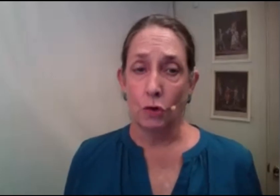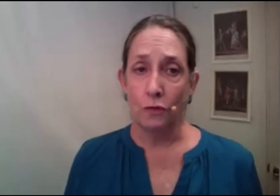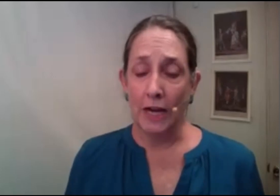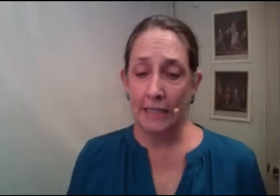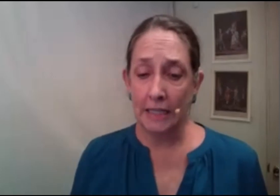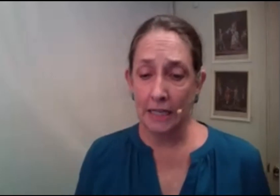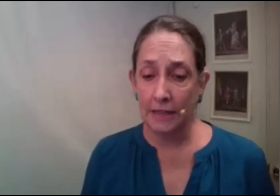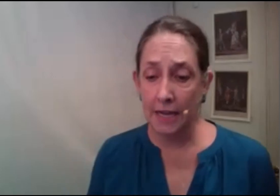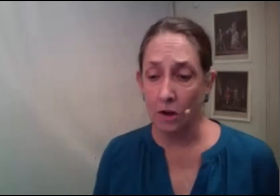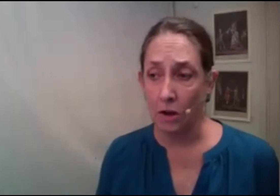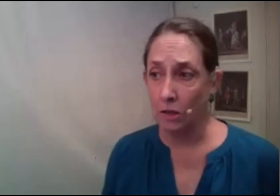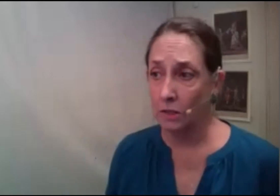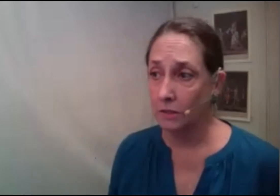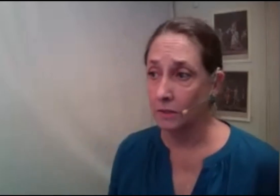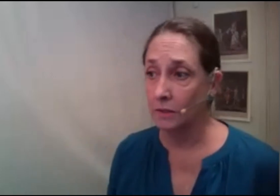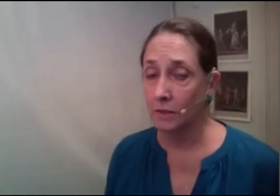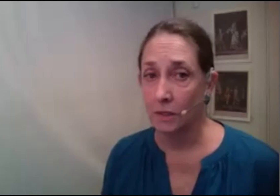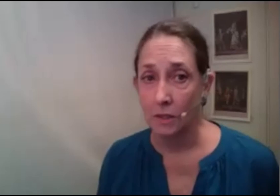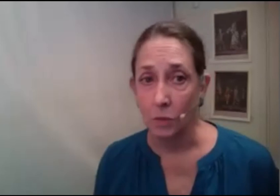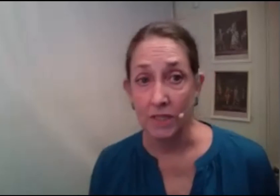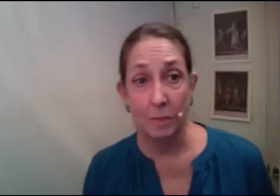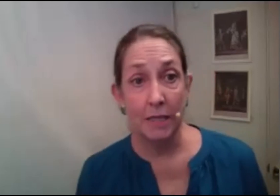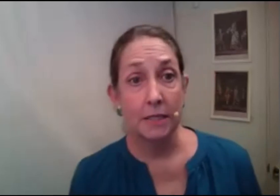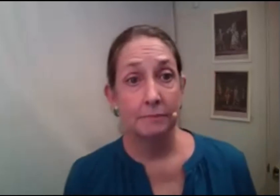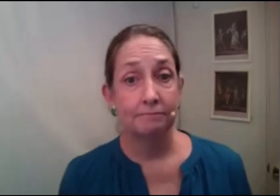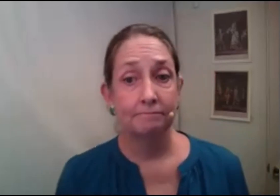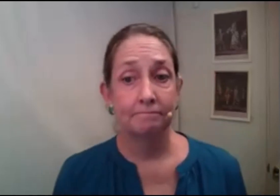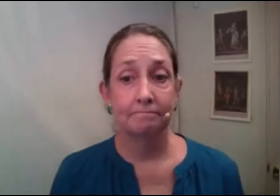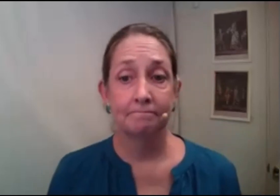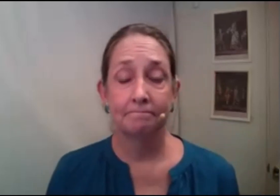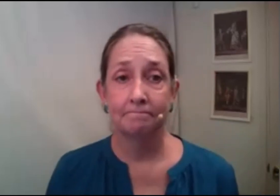So finally, they all went to bed.